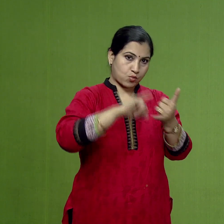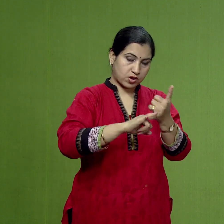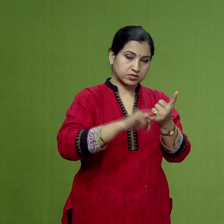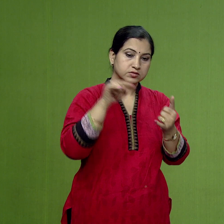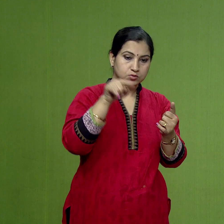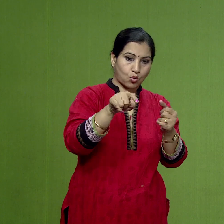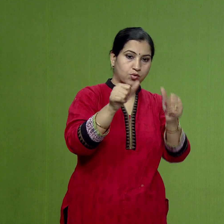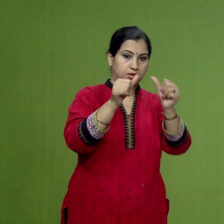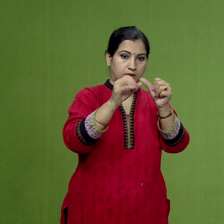signlanguage@nios.ac.in.